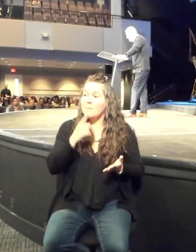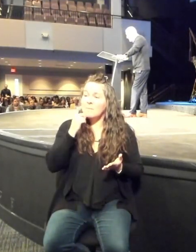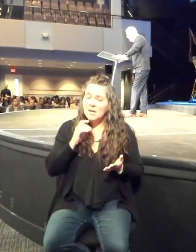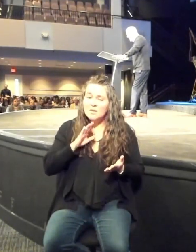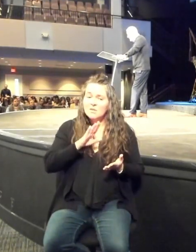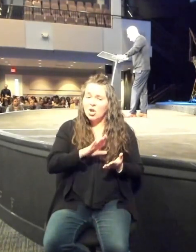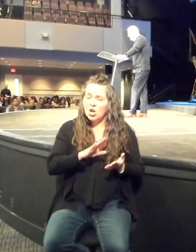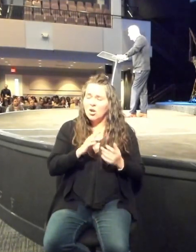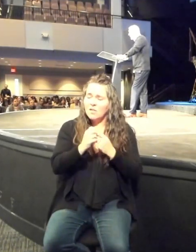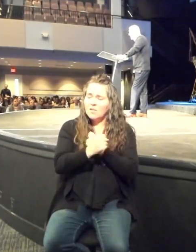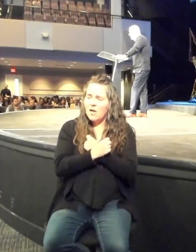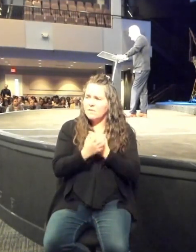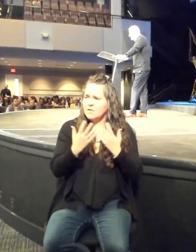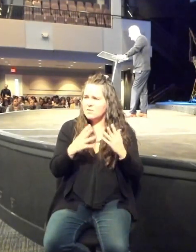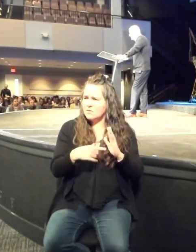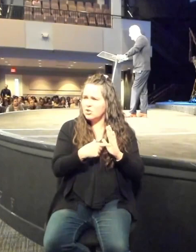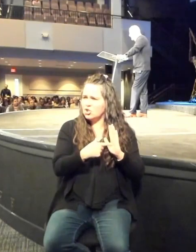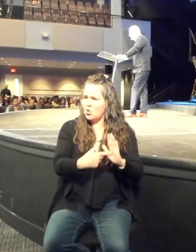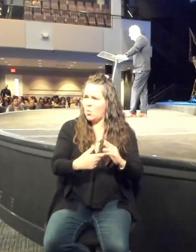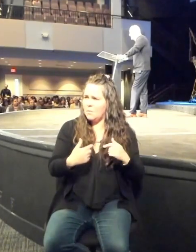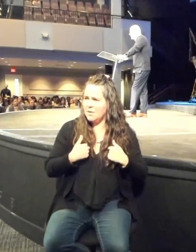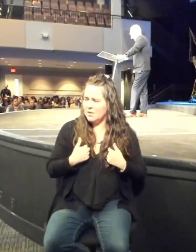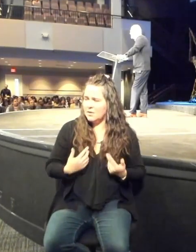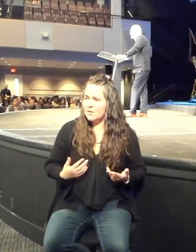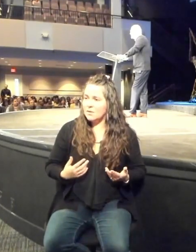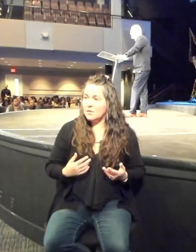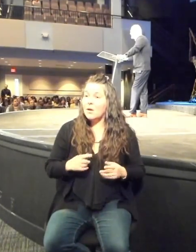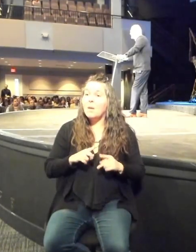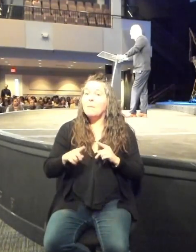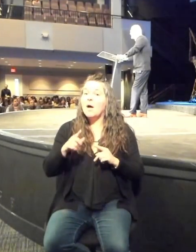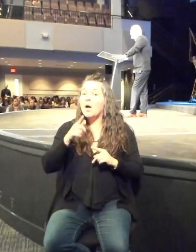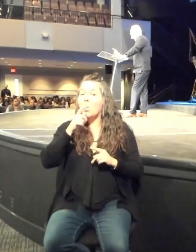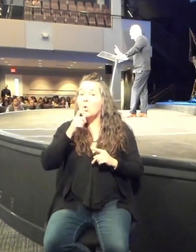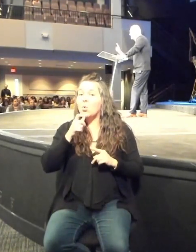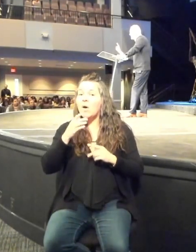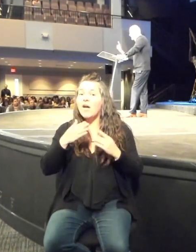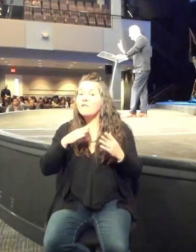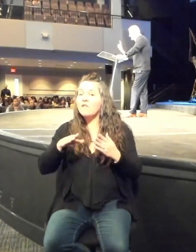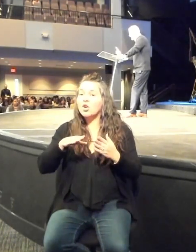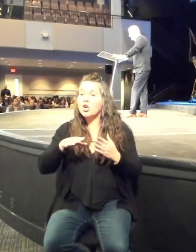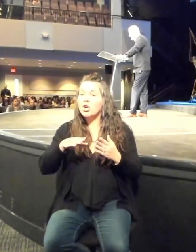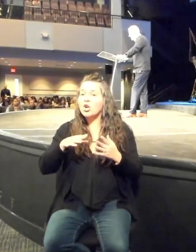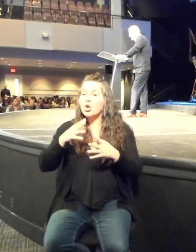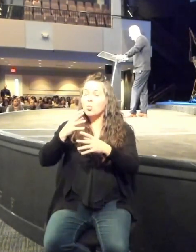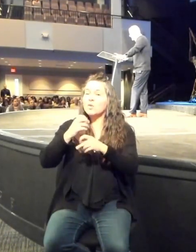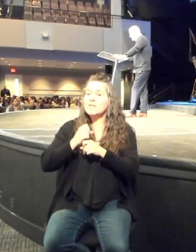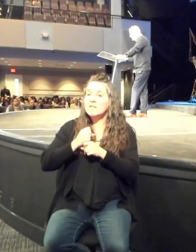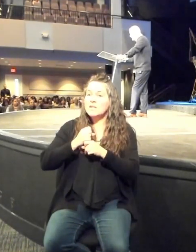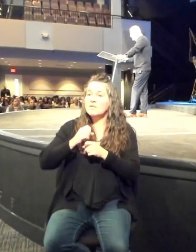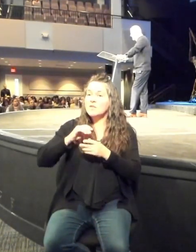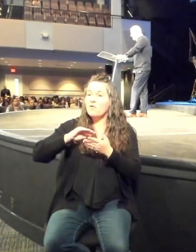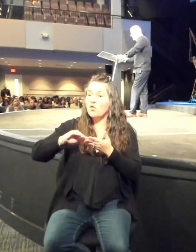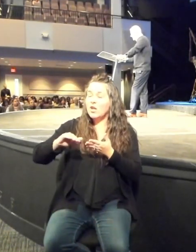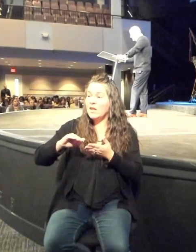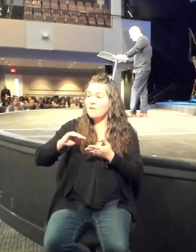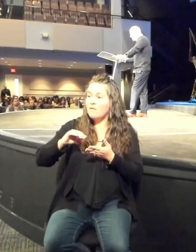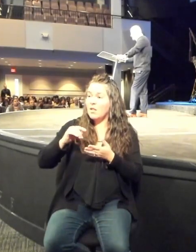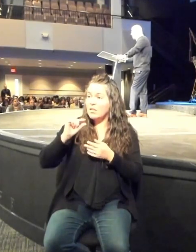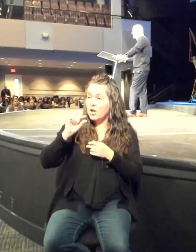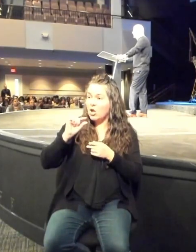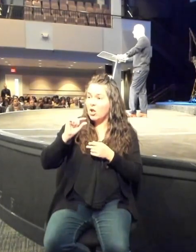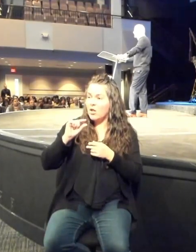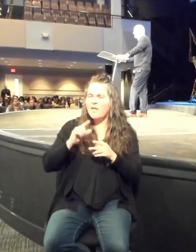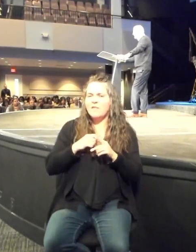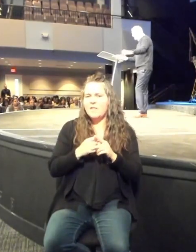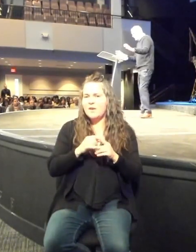shown. But whoever has been forgiven little," what? "Loves little." Then Jesus said to her, "Your sins